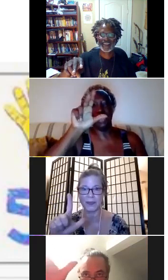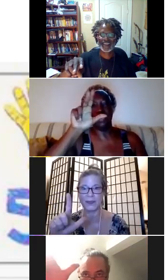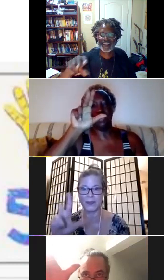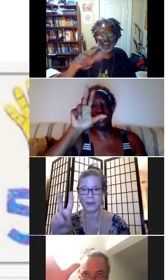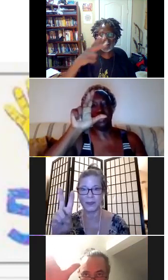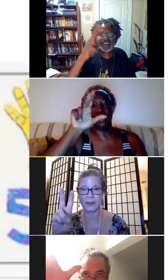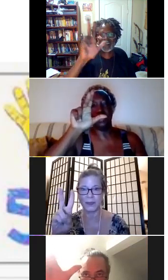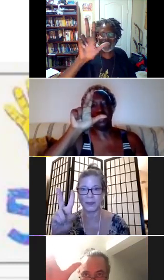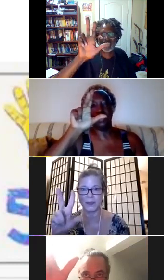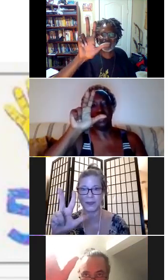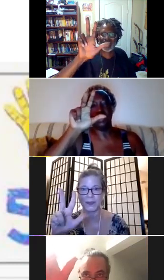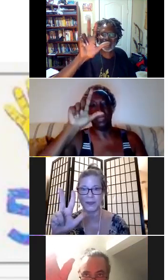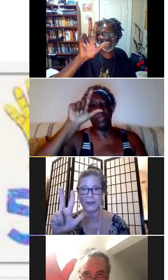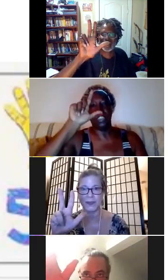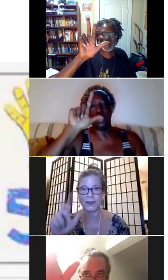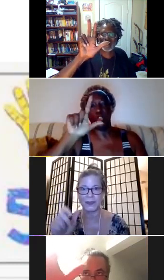23,